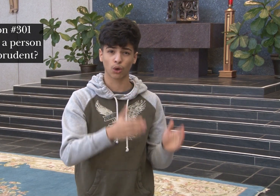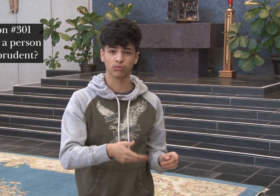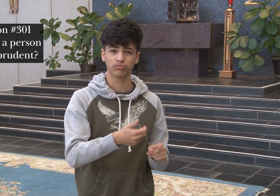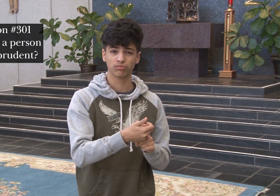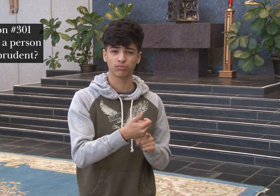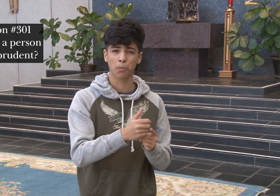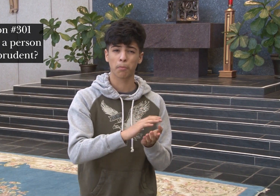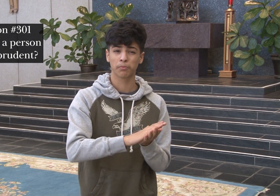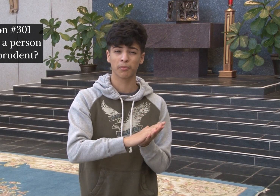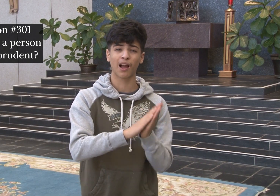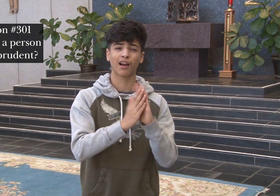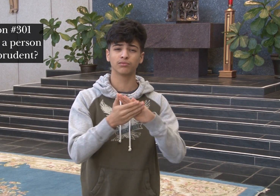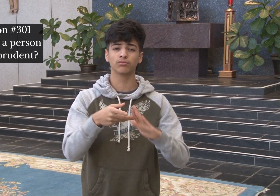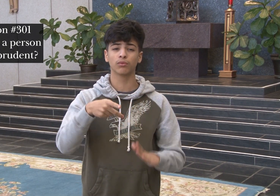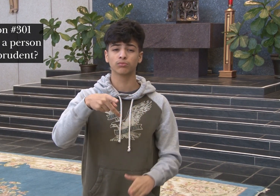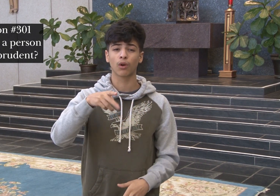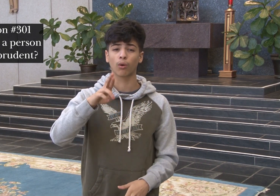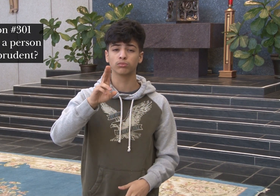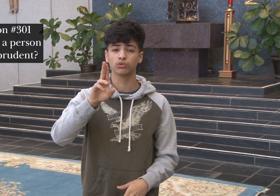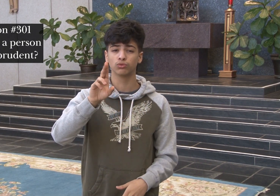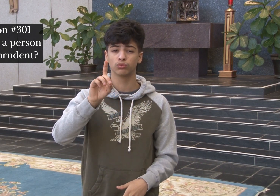How does a person become prudent?